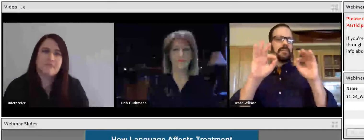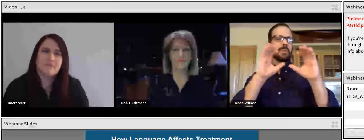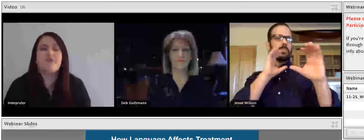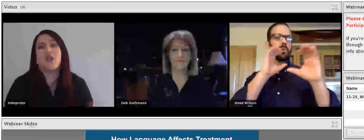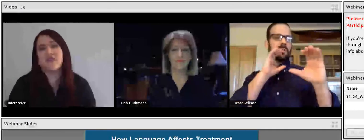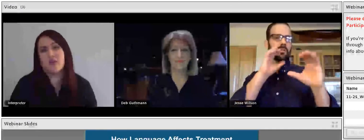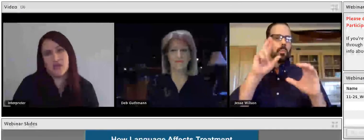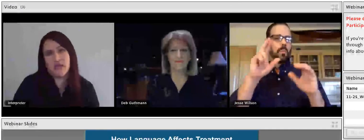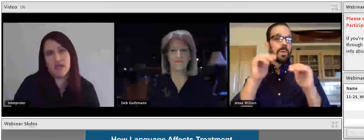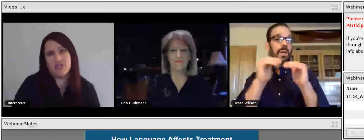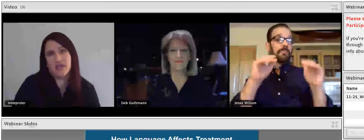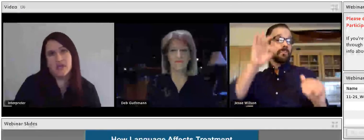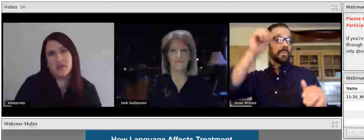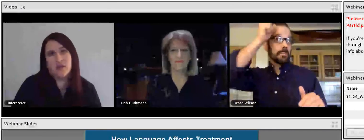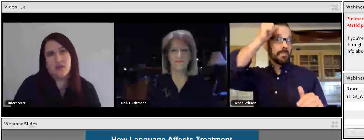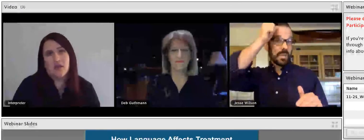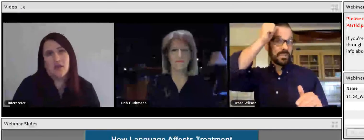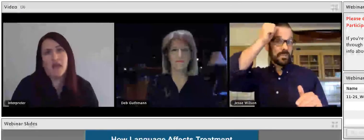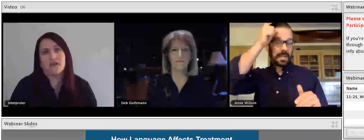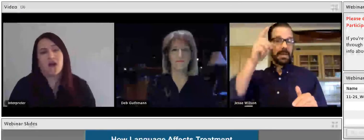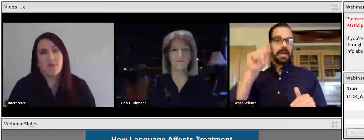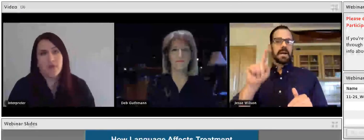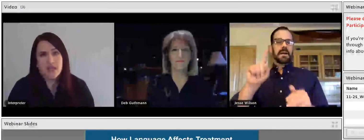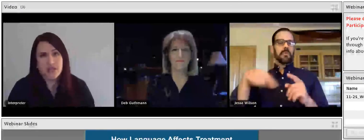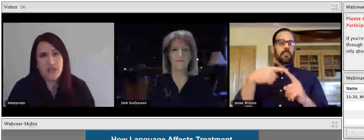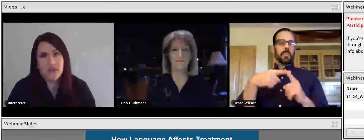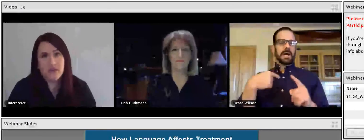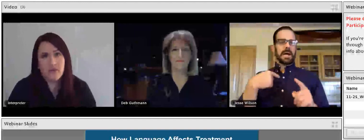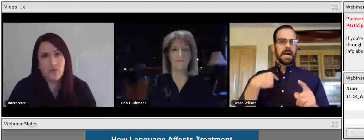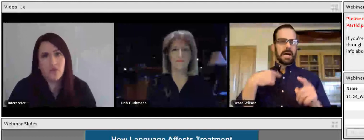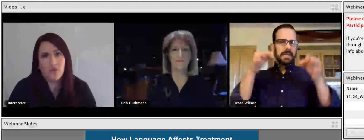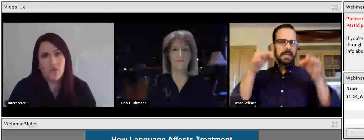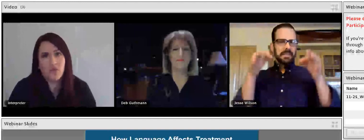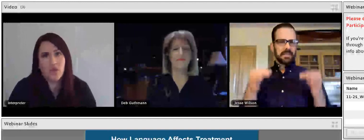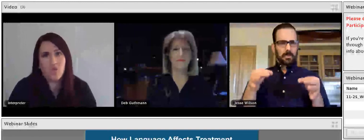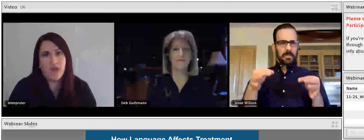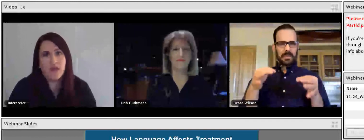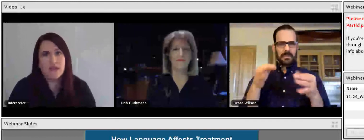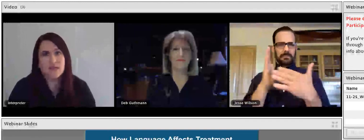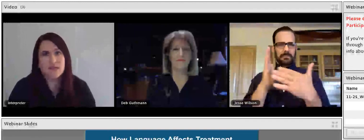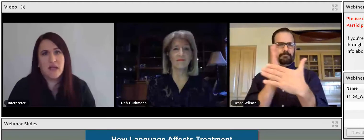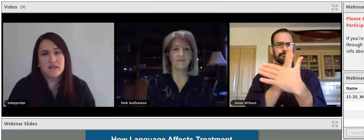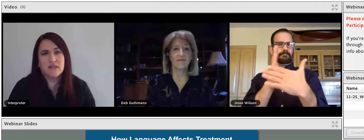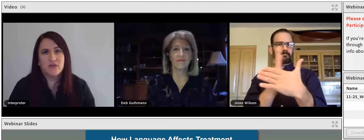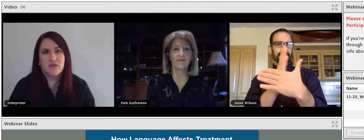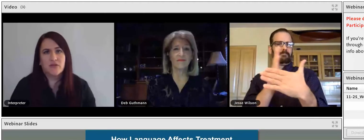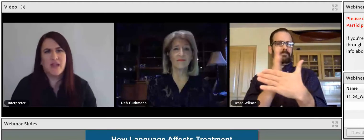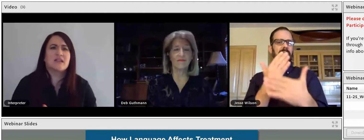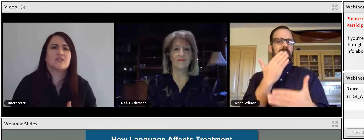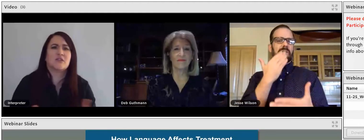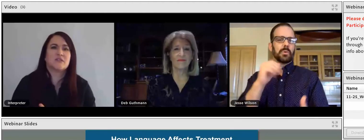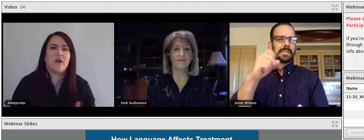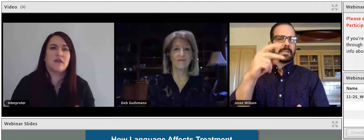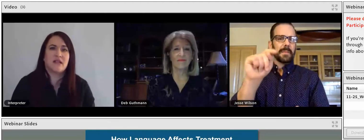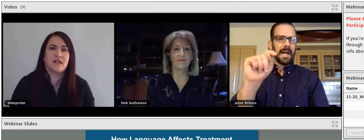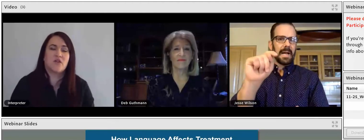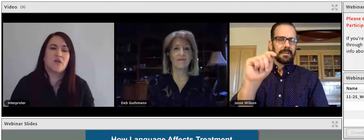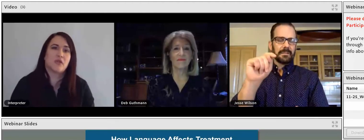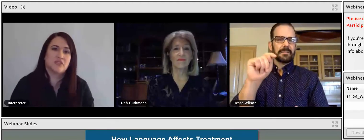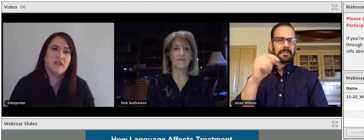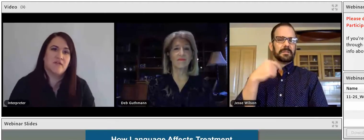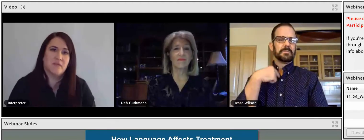their level of communication and comprehension when I decide to, in